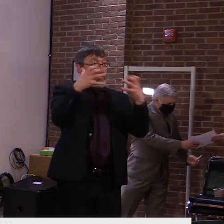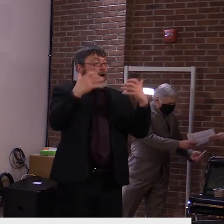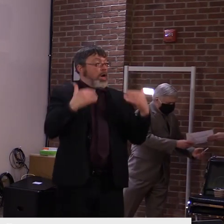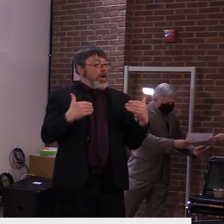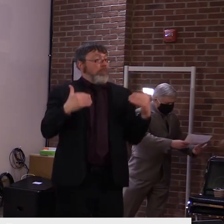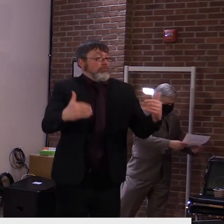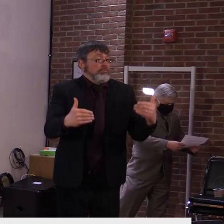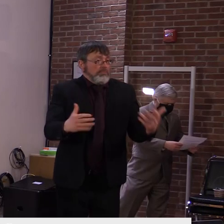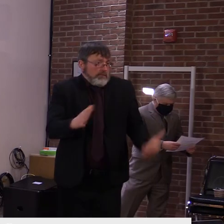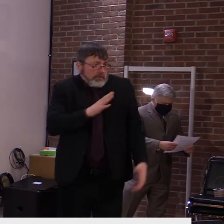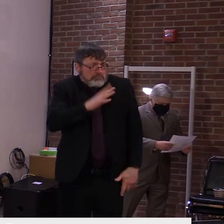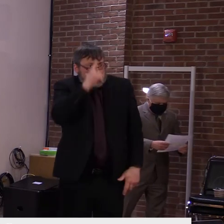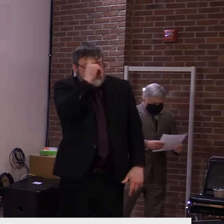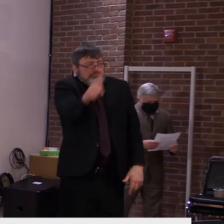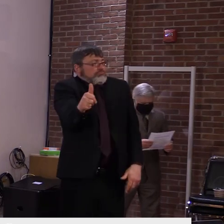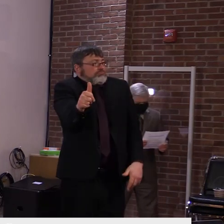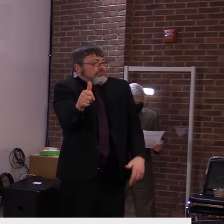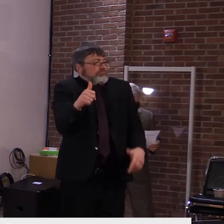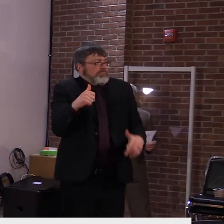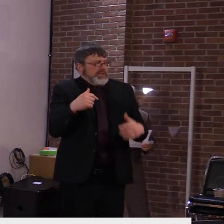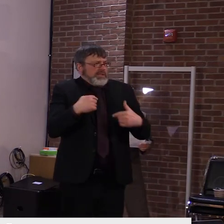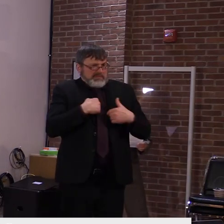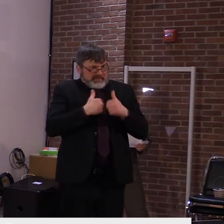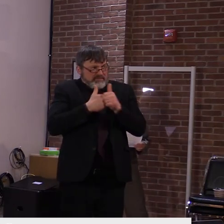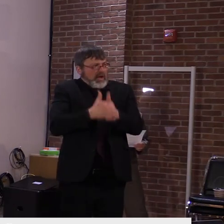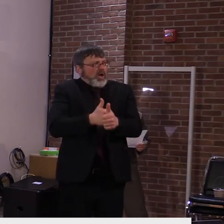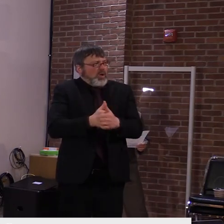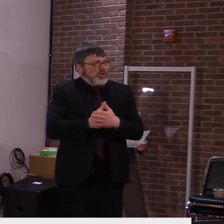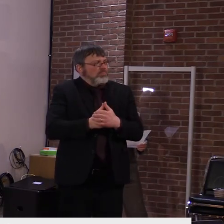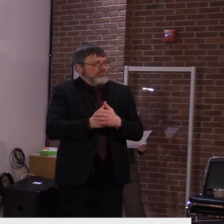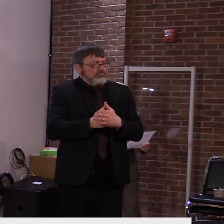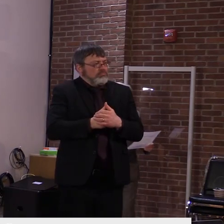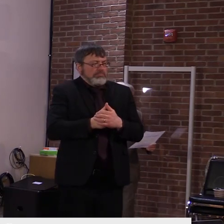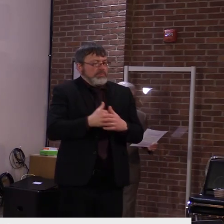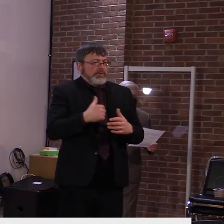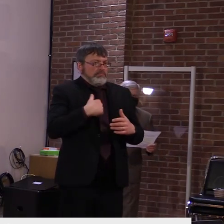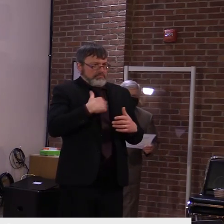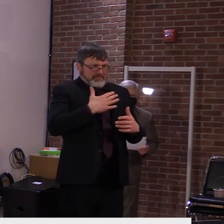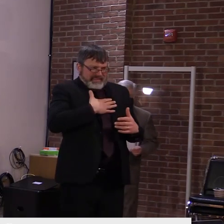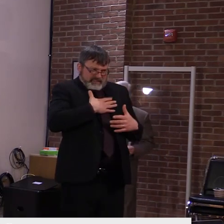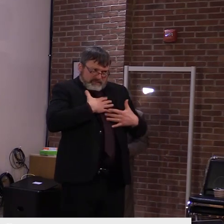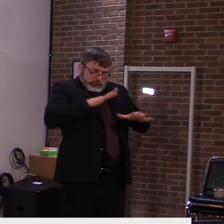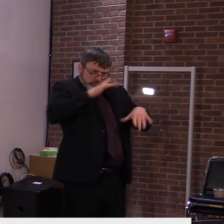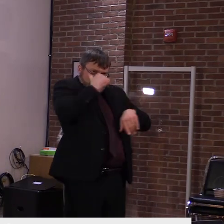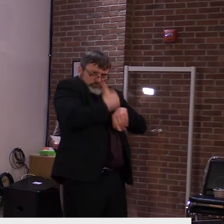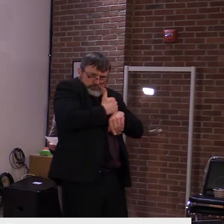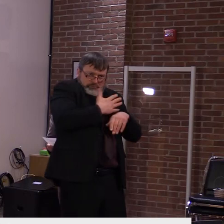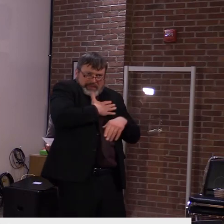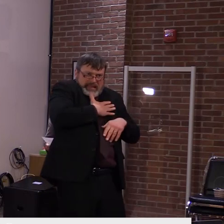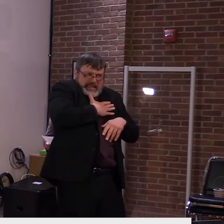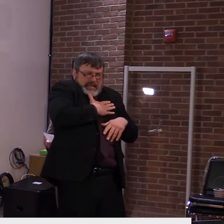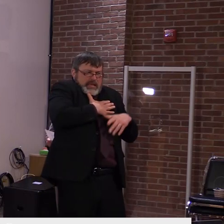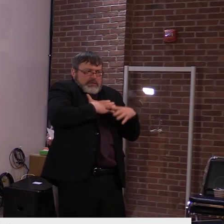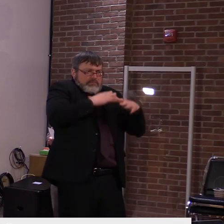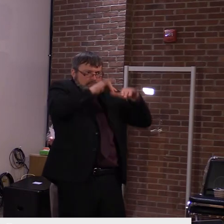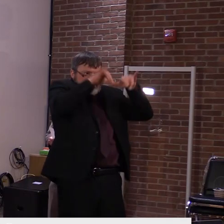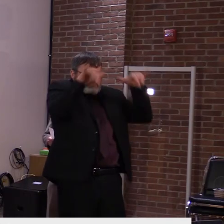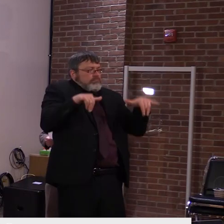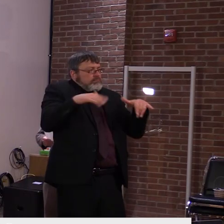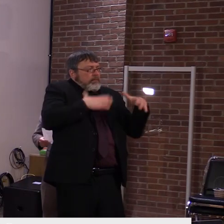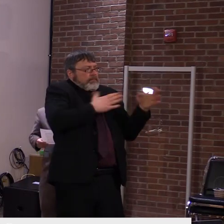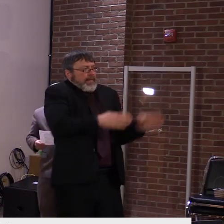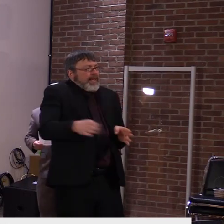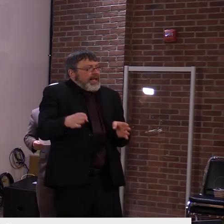one. It's served us well, but we'll see. I mean, I don't think any of us knows what the